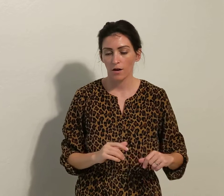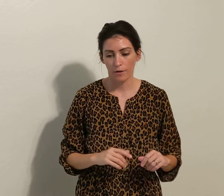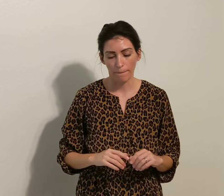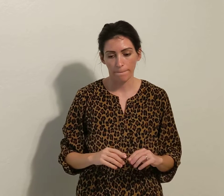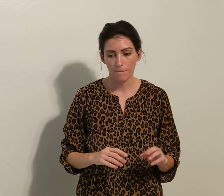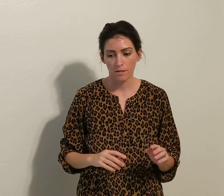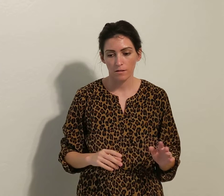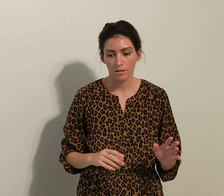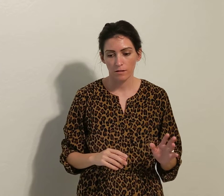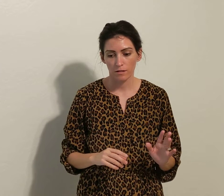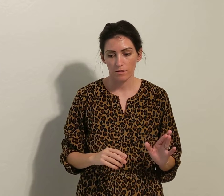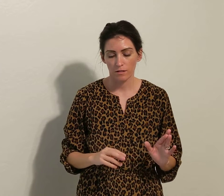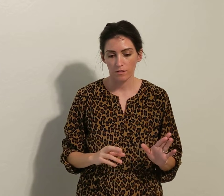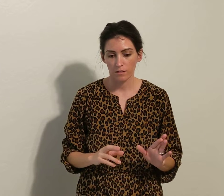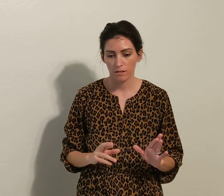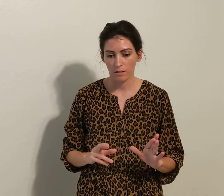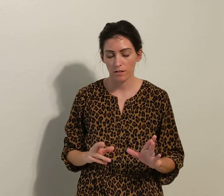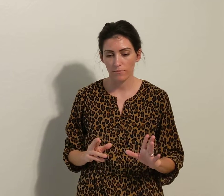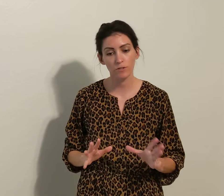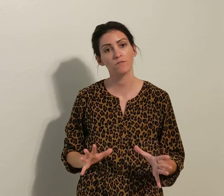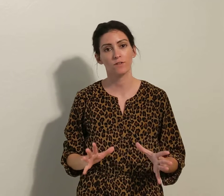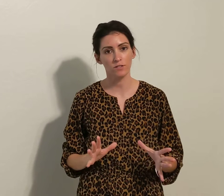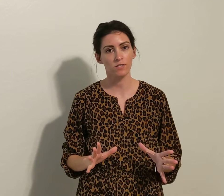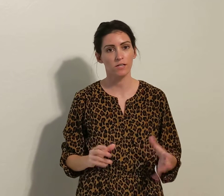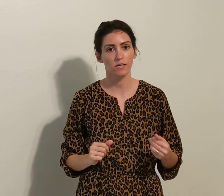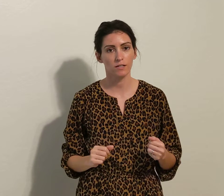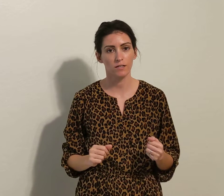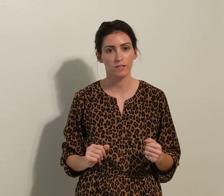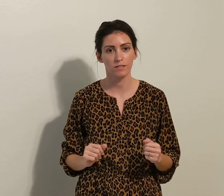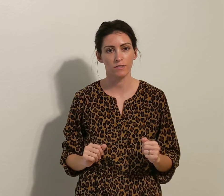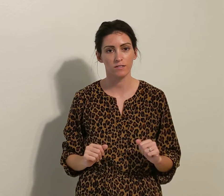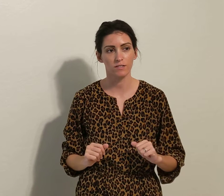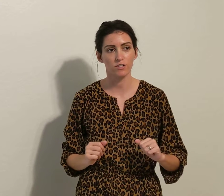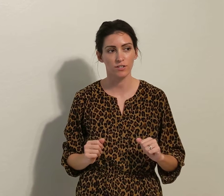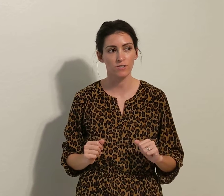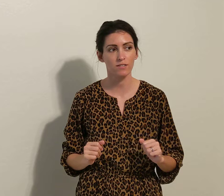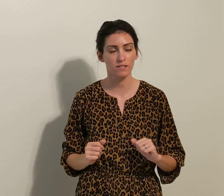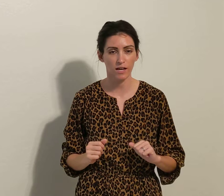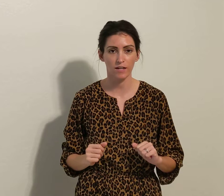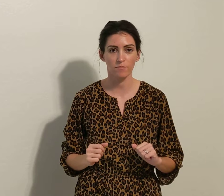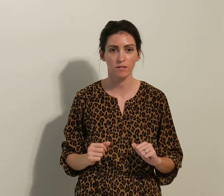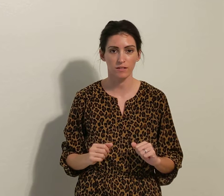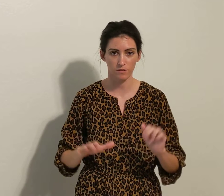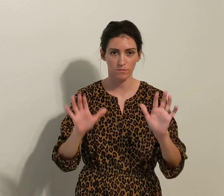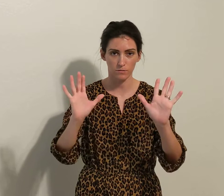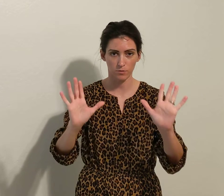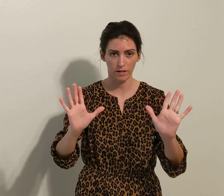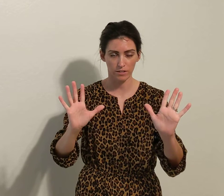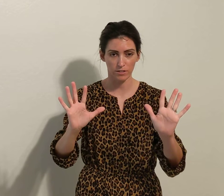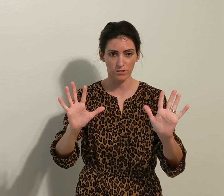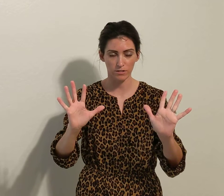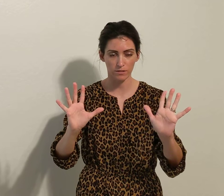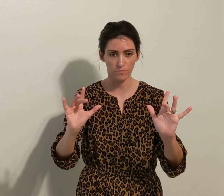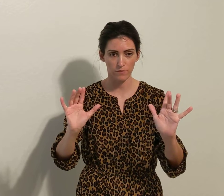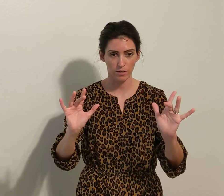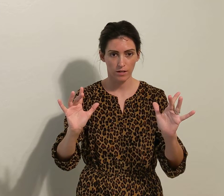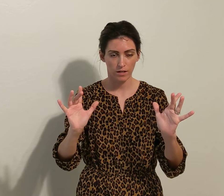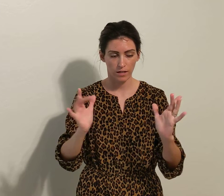Okay, the first verse is Jesus climbed the hill. So back to Jesus,